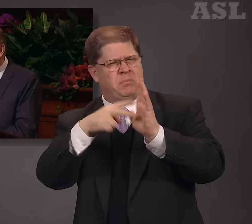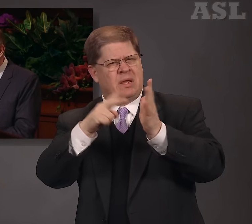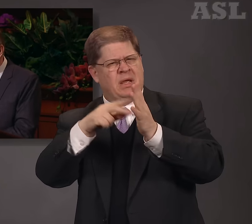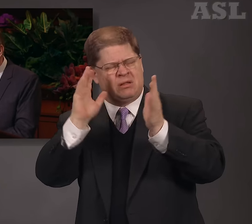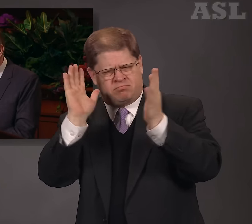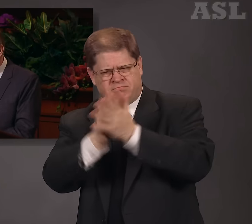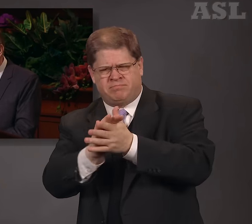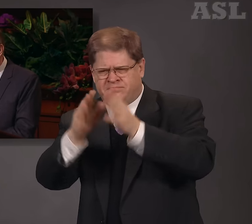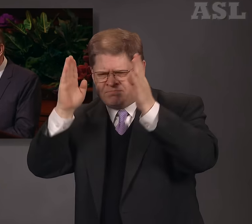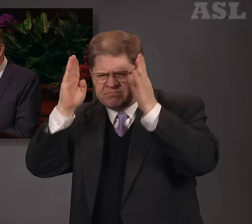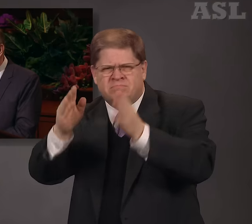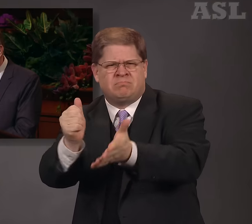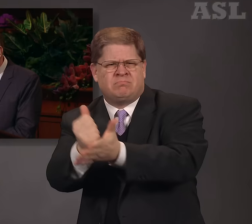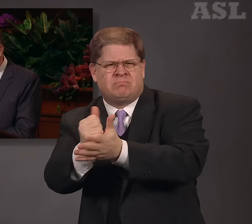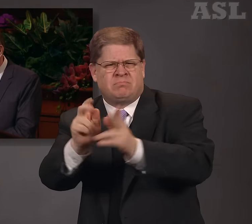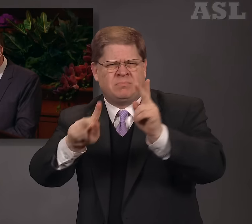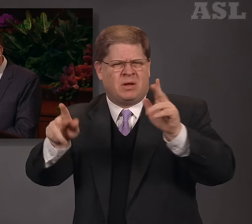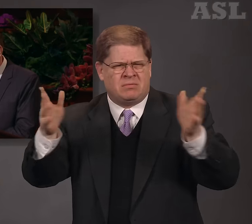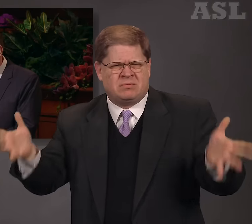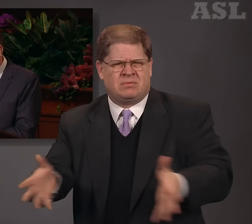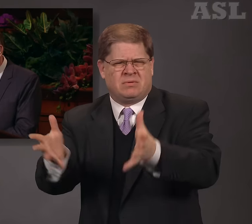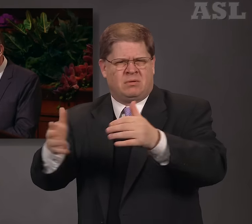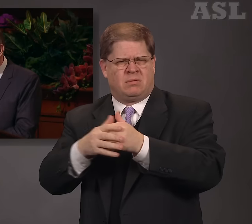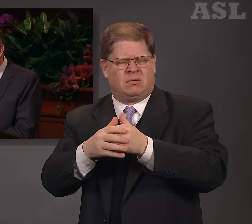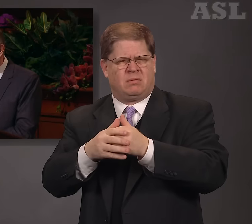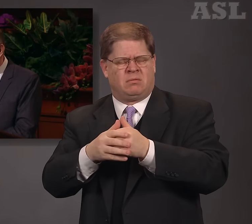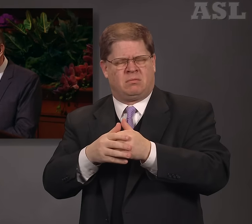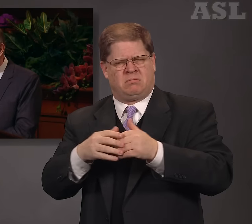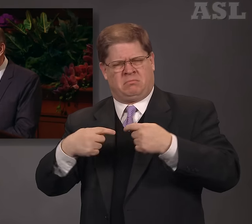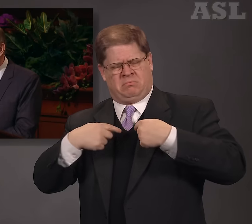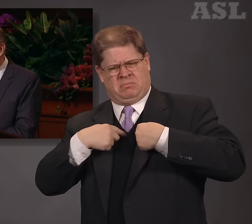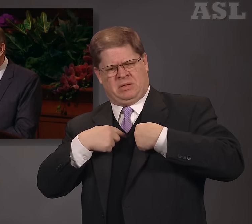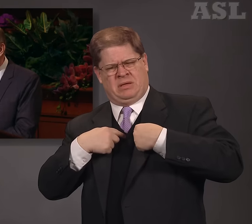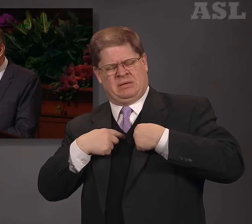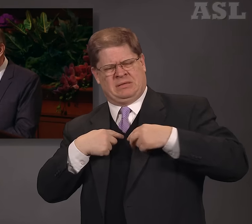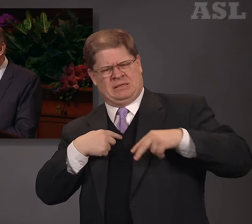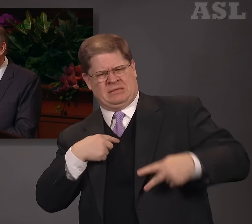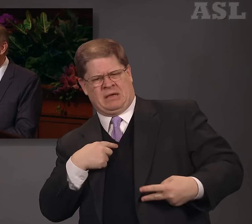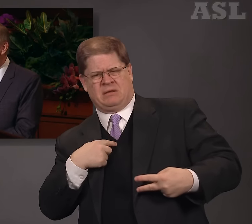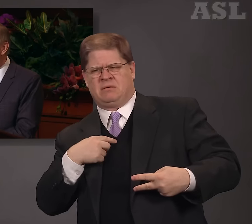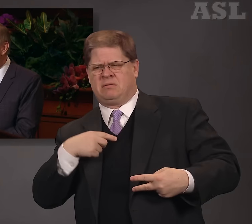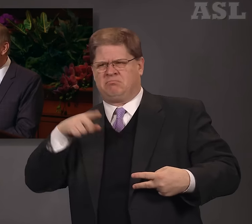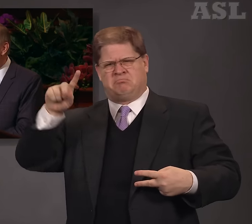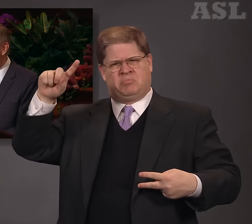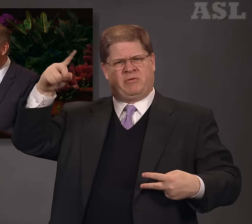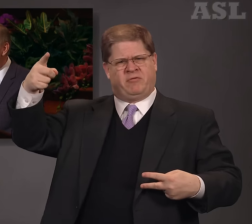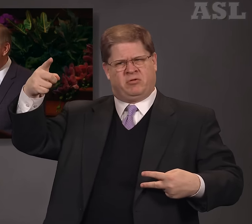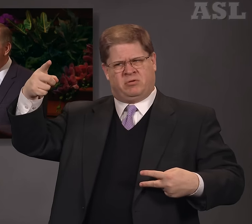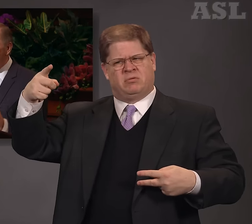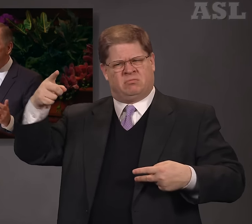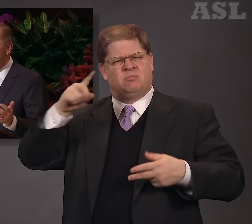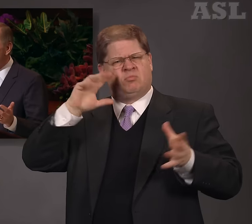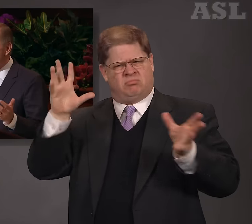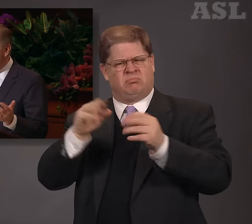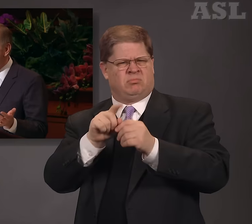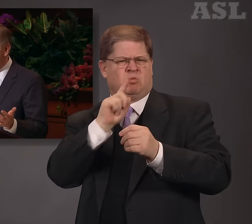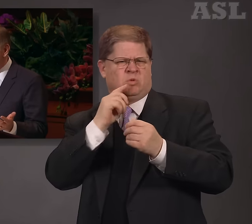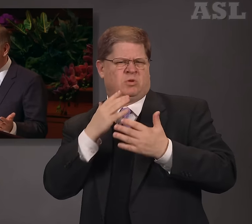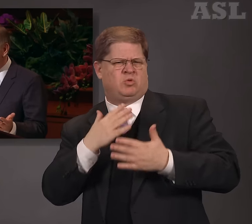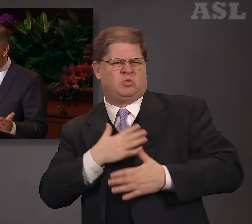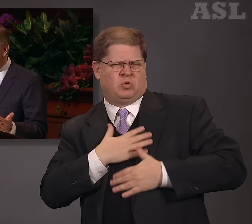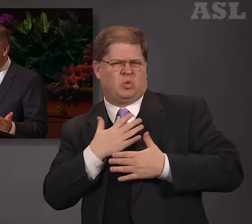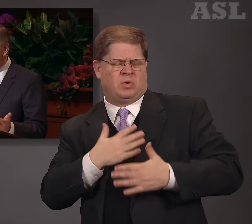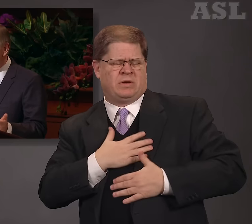conscientious effort to care about others, as much as or more than we care about ourselves, is our